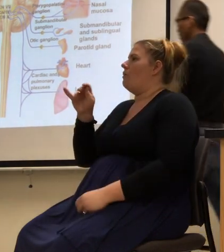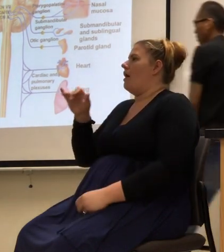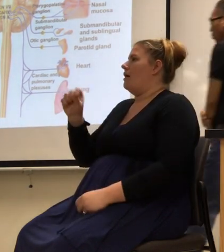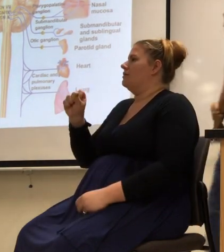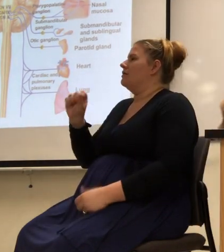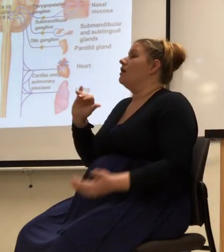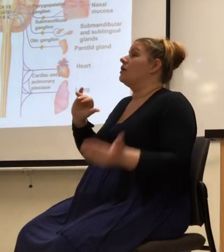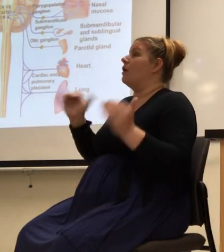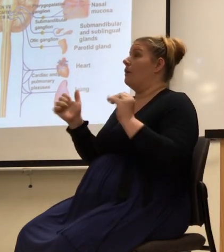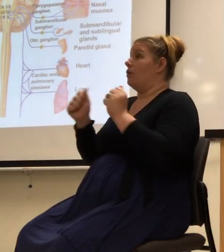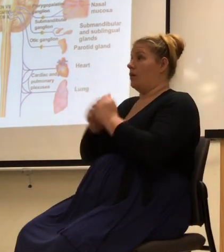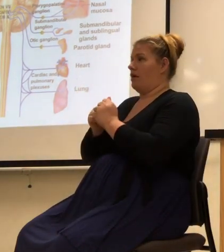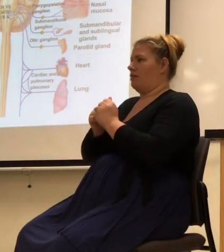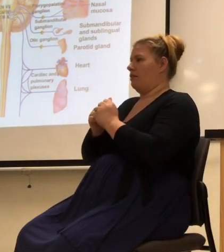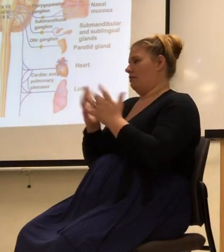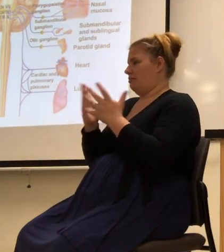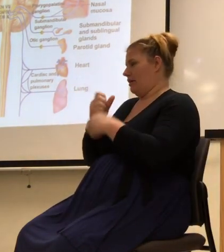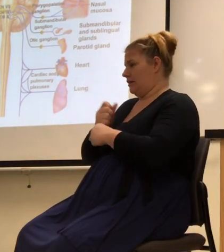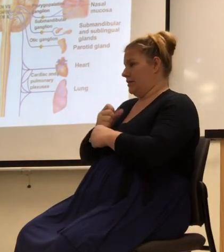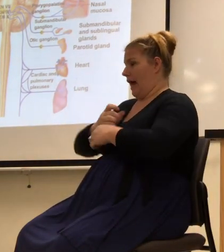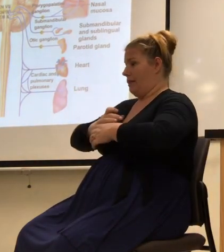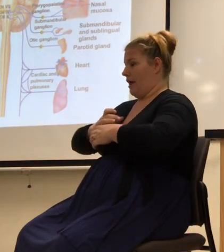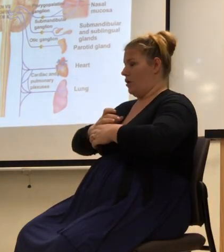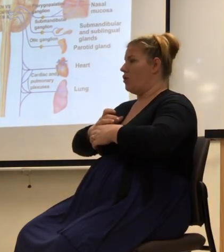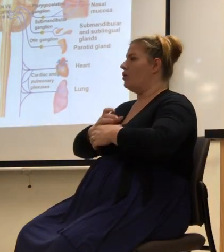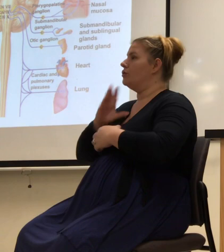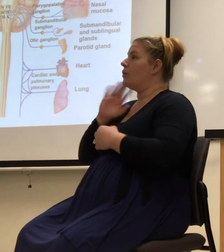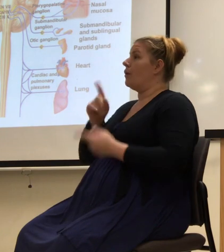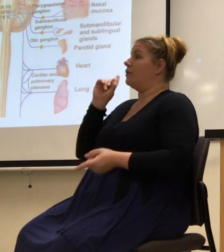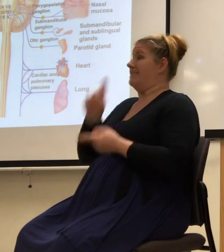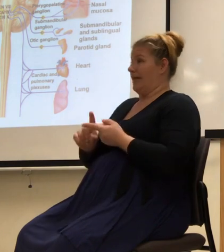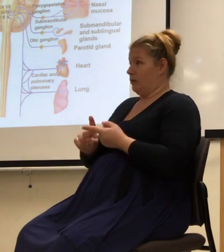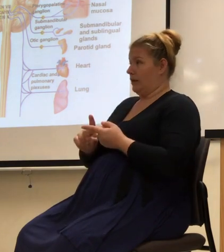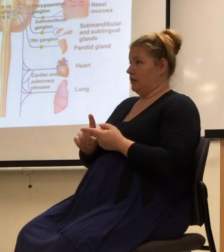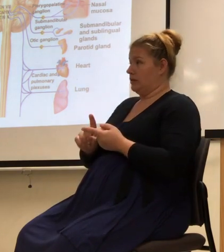to bronchodilate. So decrease heart rate.